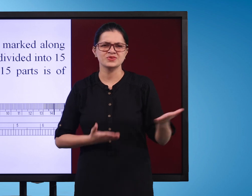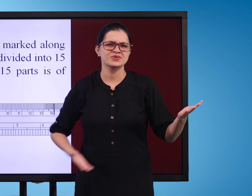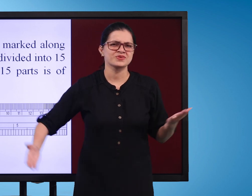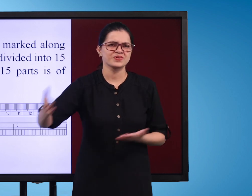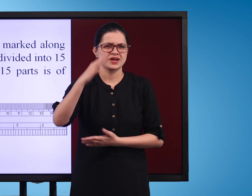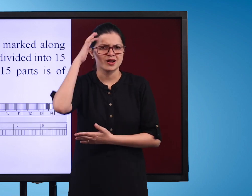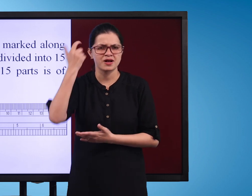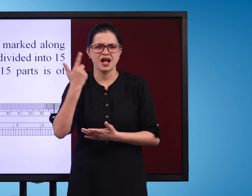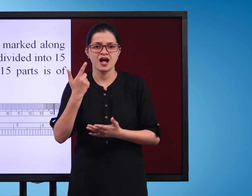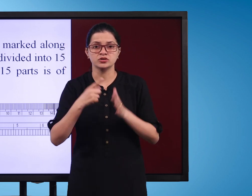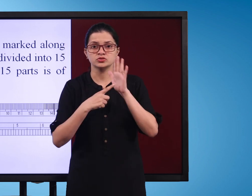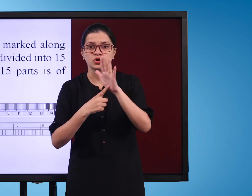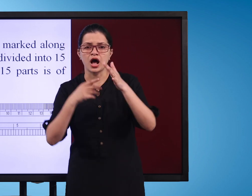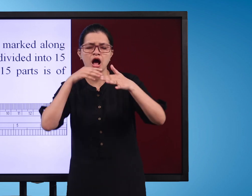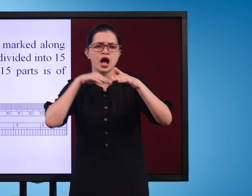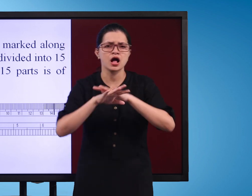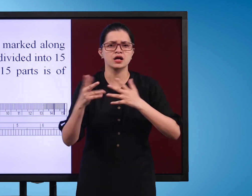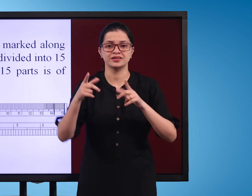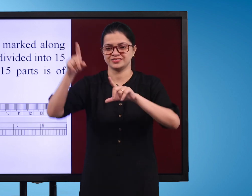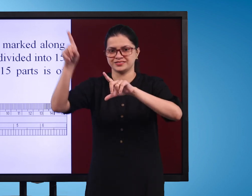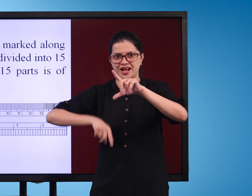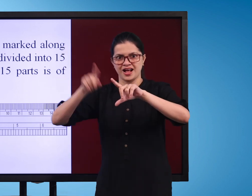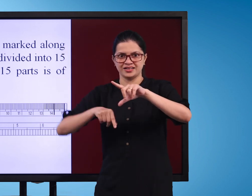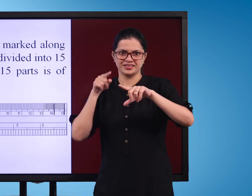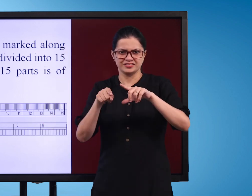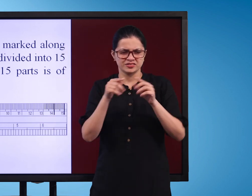Note how the ruler is marked along one of its edges.